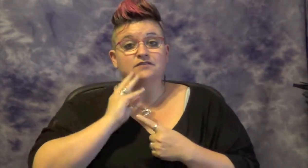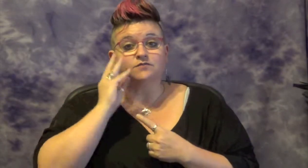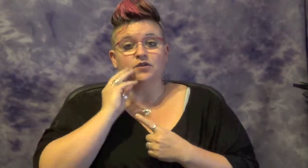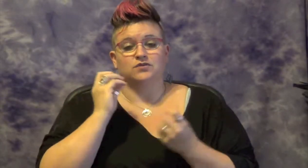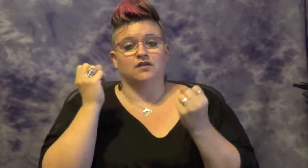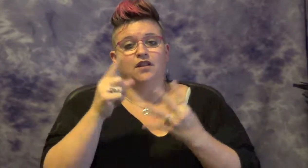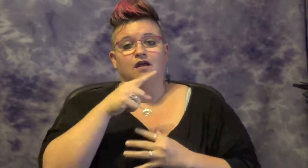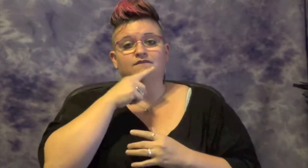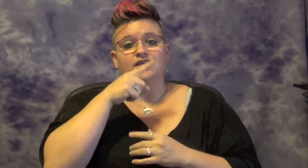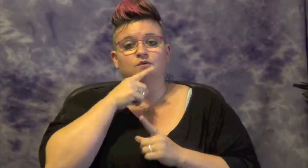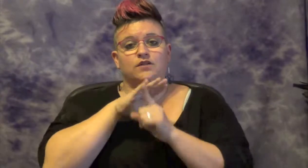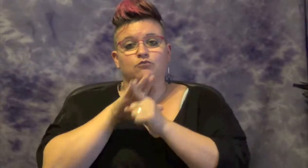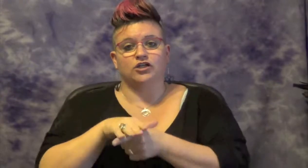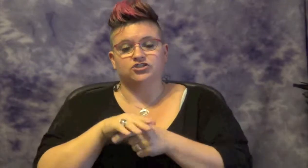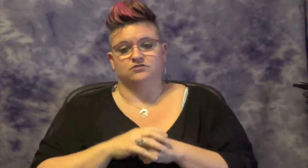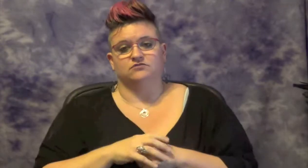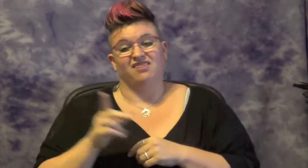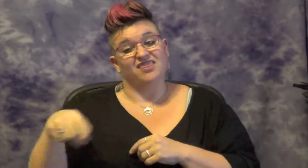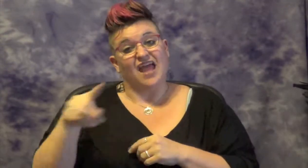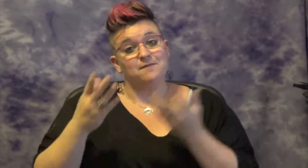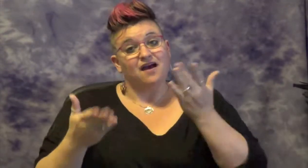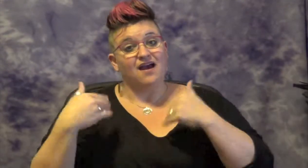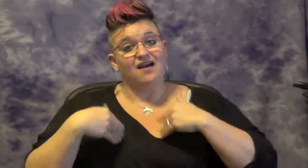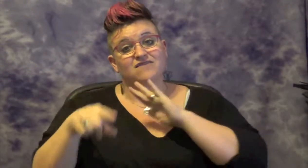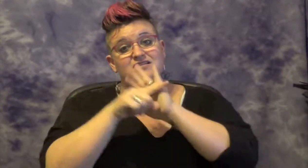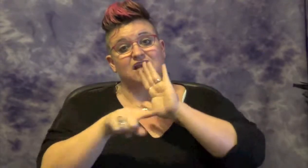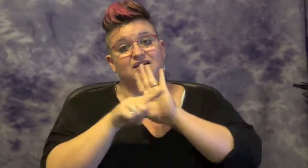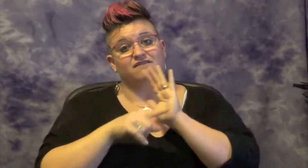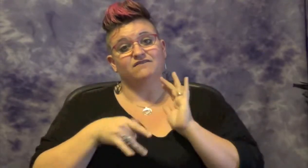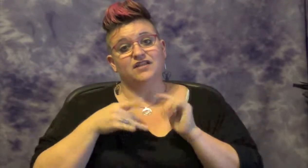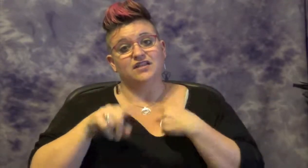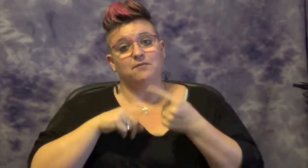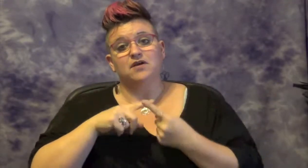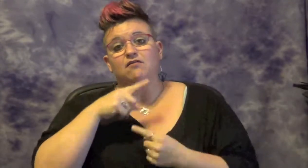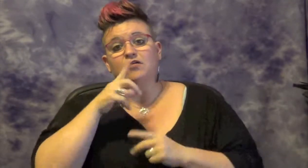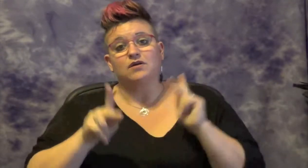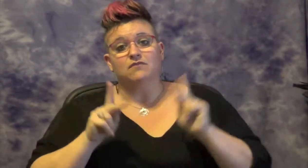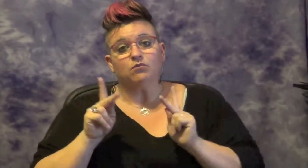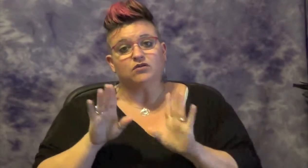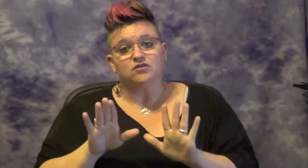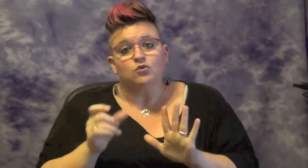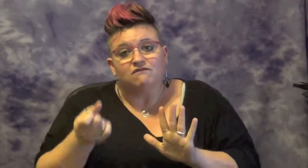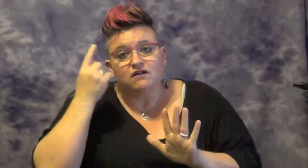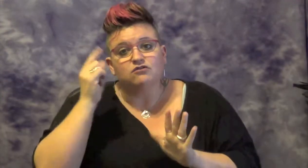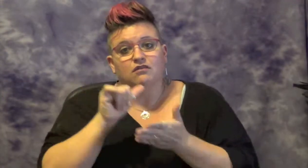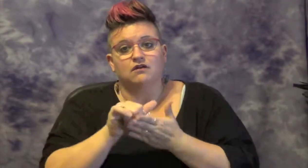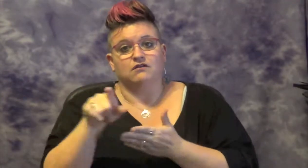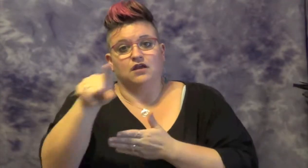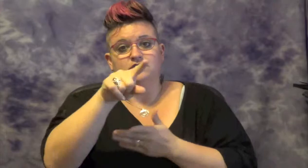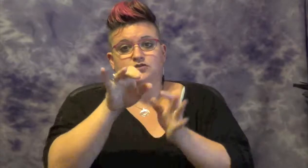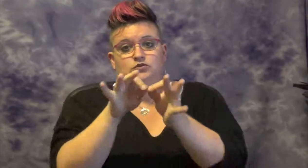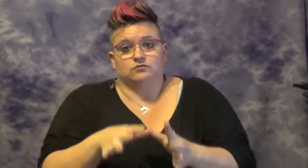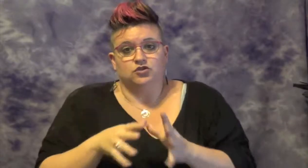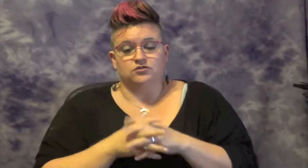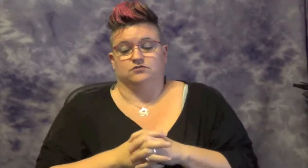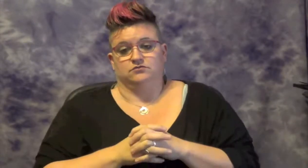We know that their experiences have been with several bad experiences with hearing people. And we have